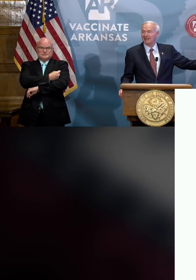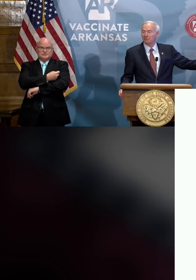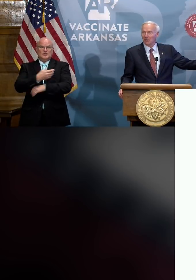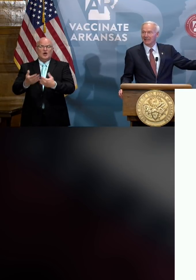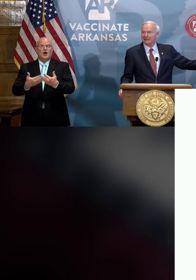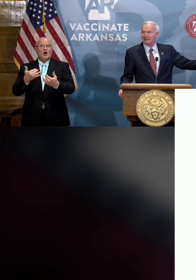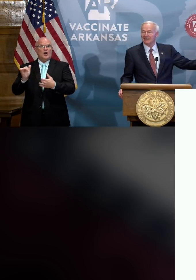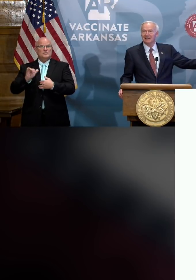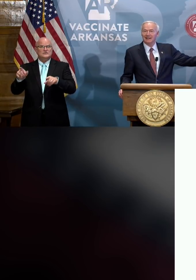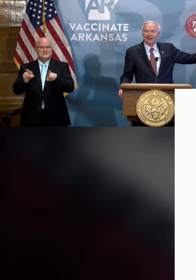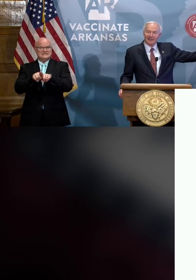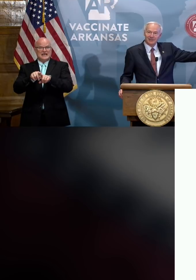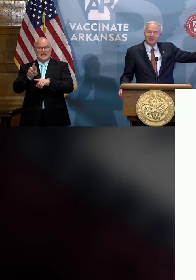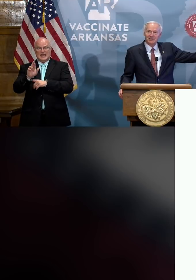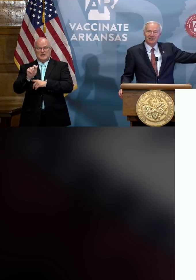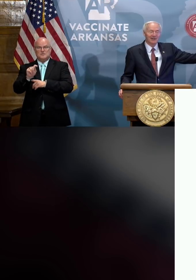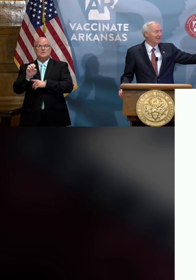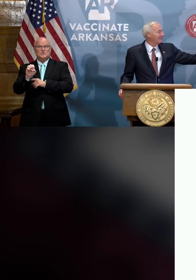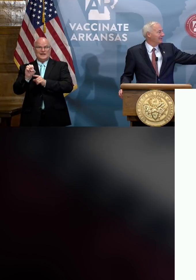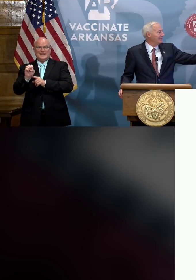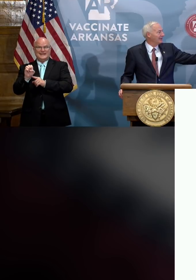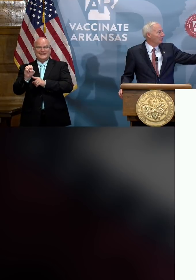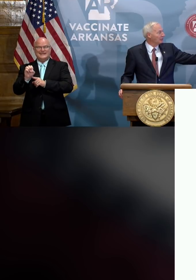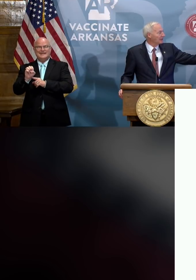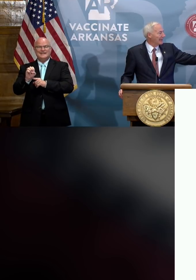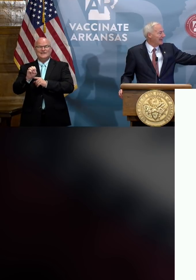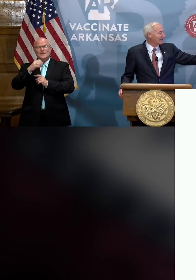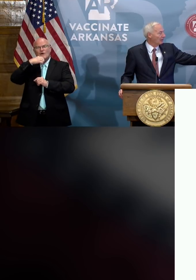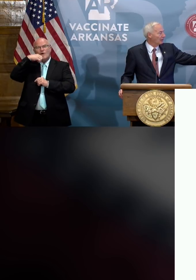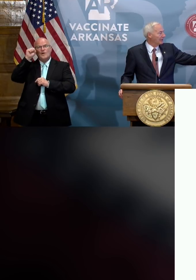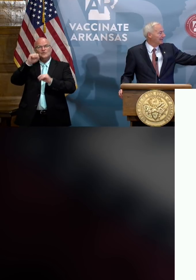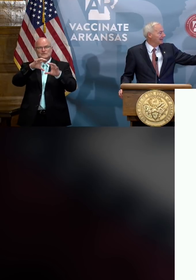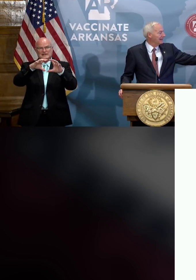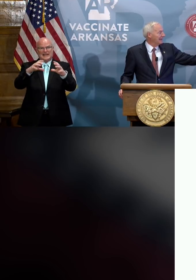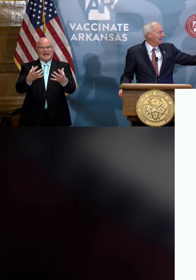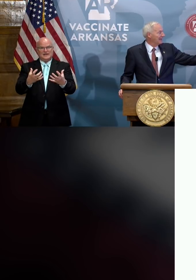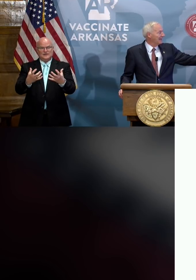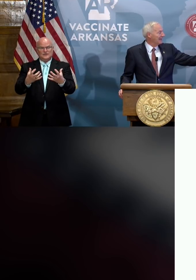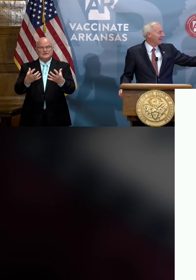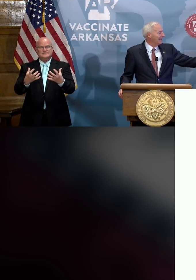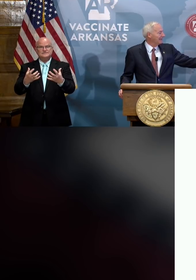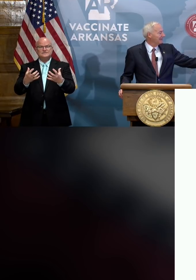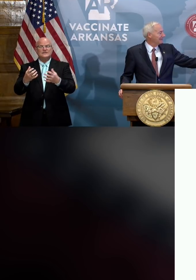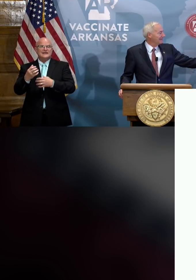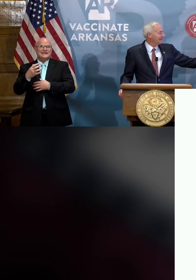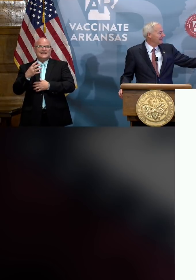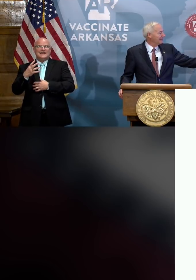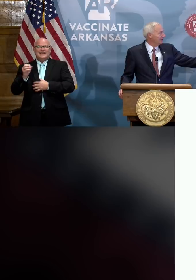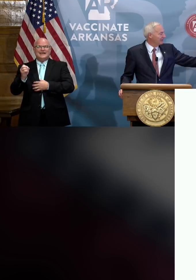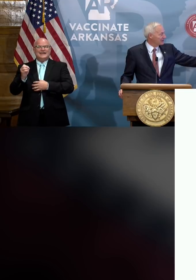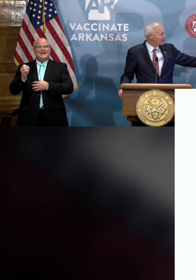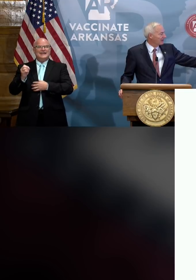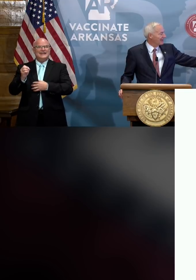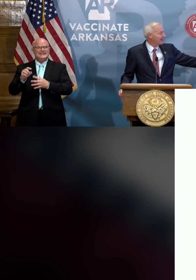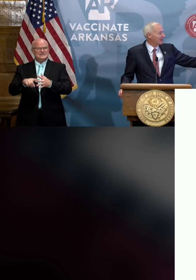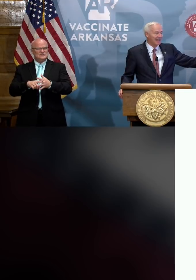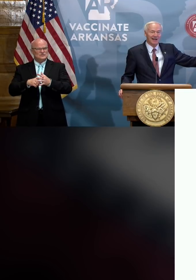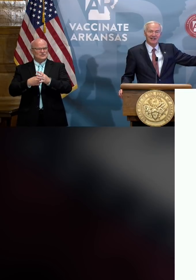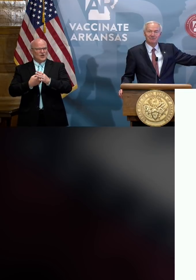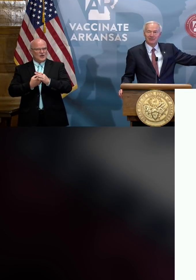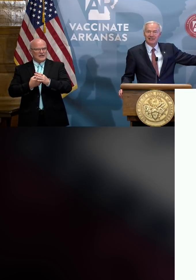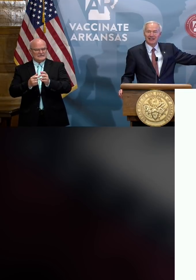at the same rate as the older category, and they started